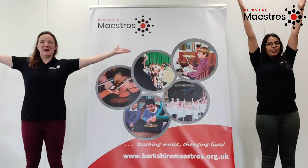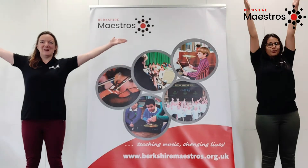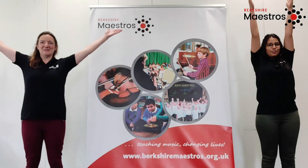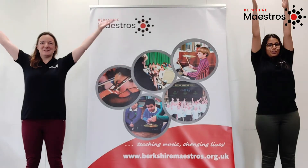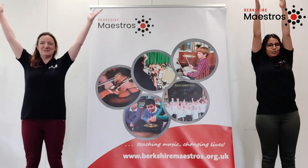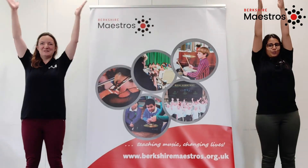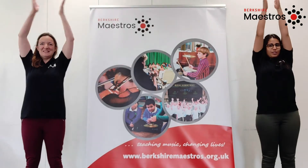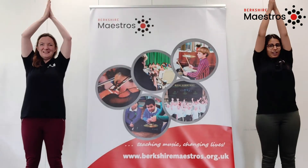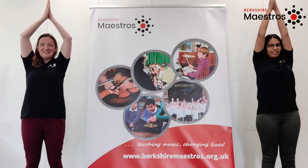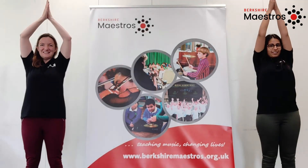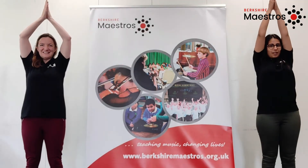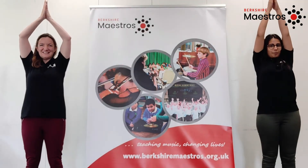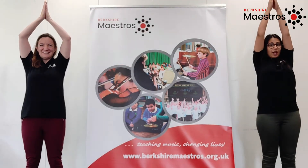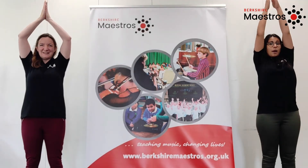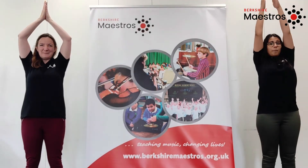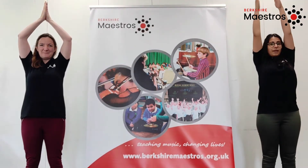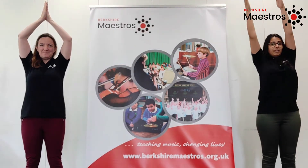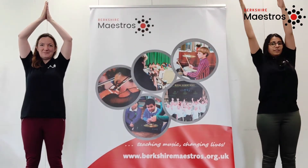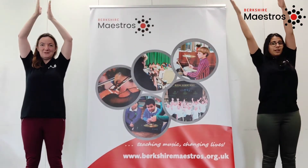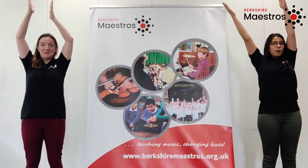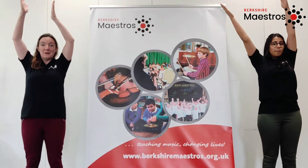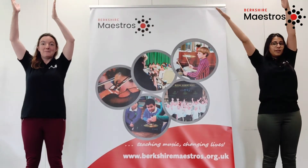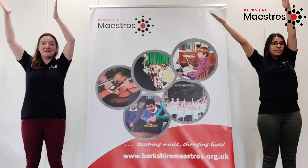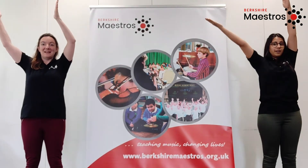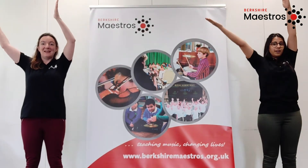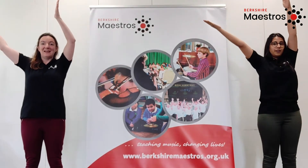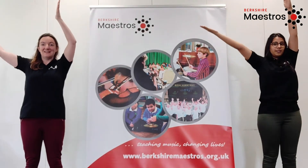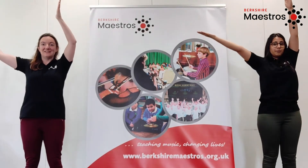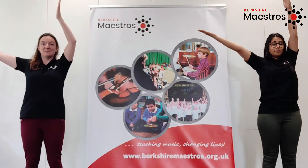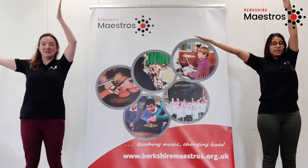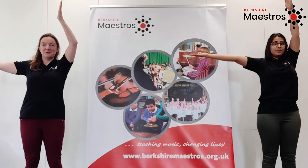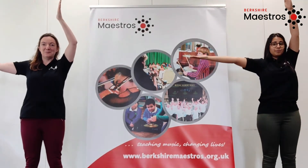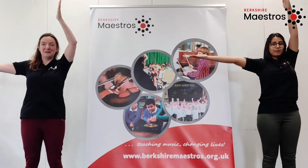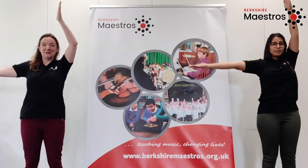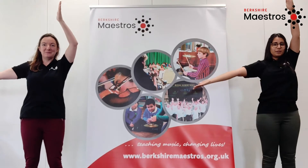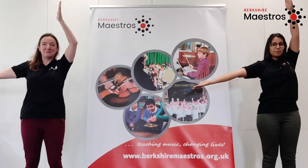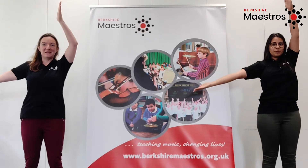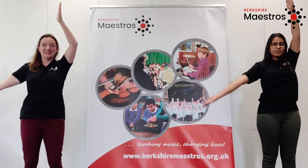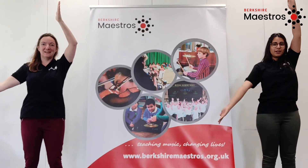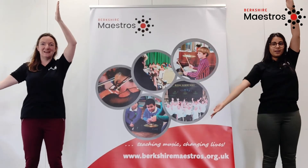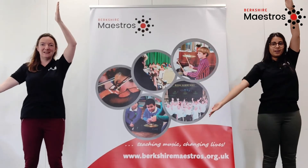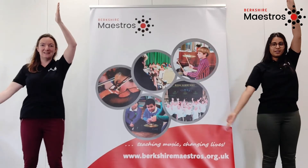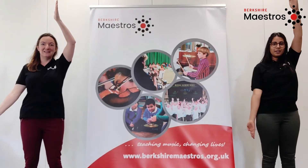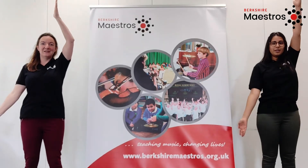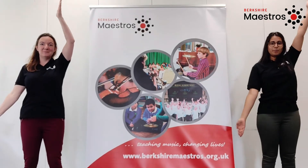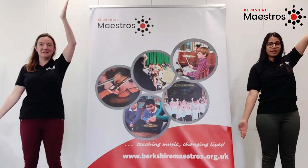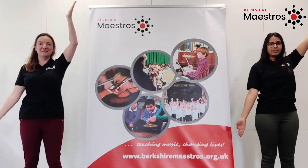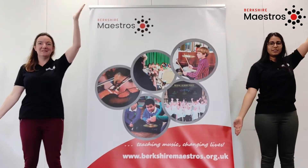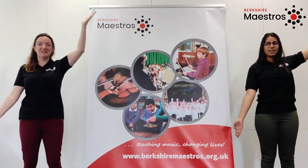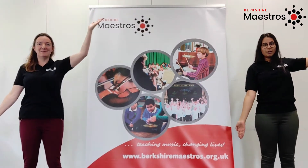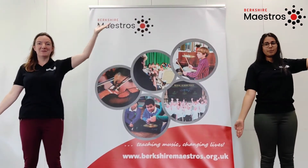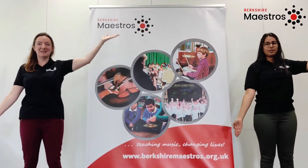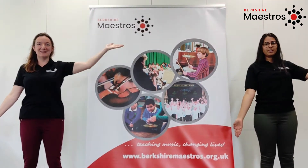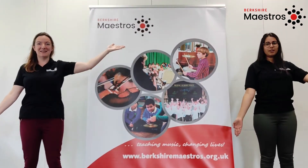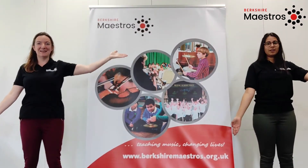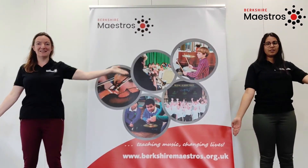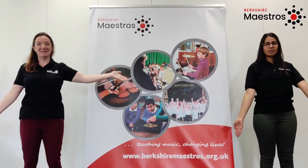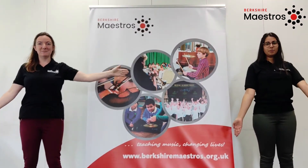world, unite. Peel, banana, peel, peel, banana, peel, banana,